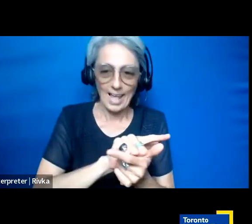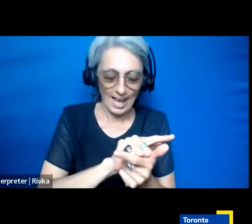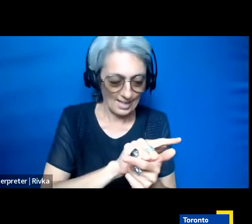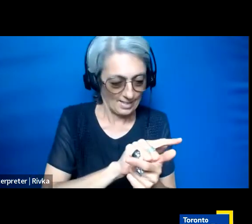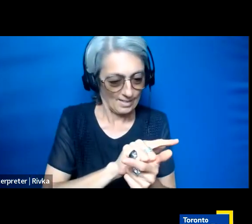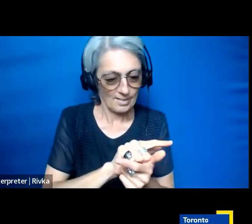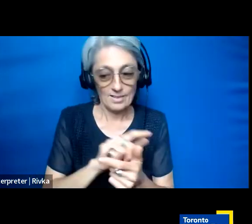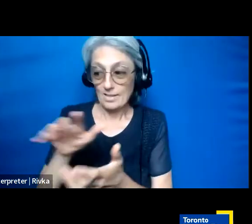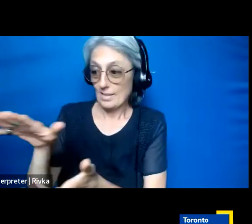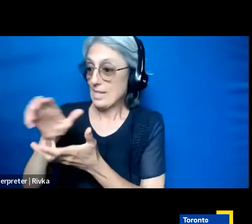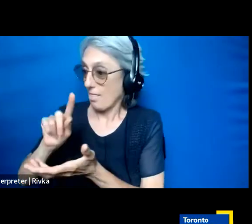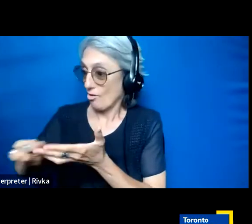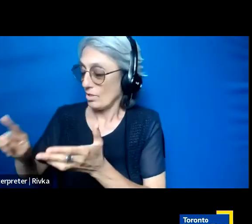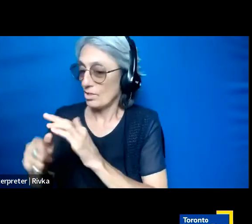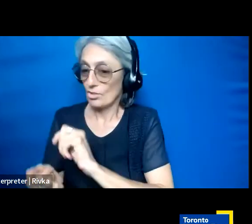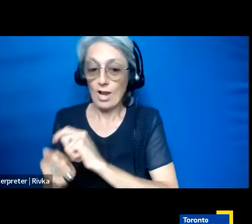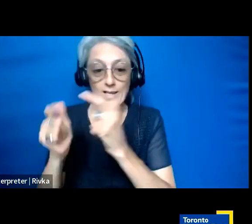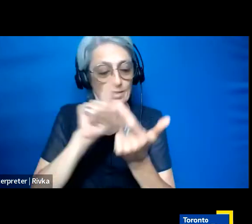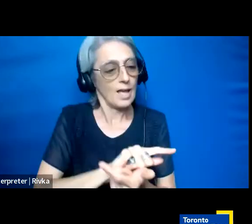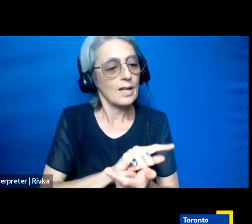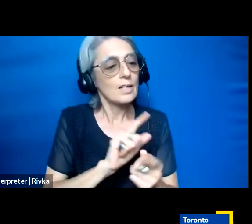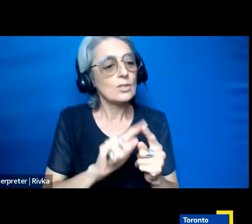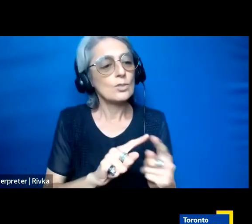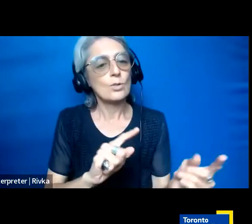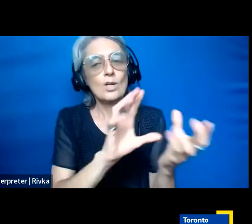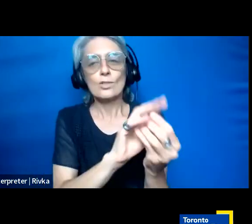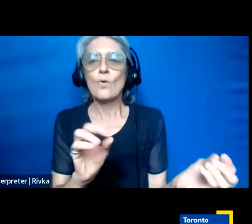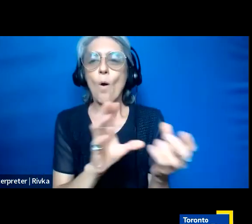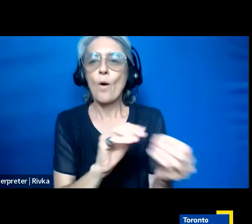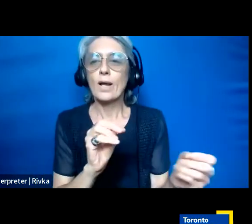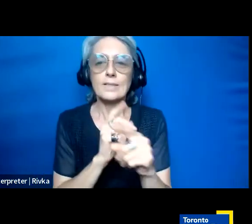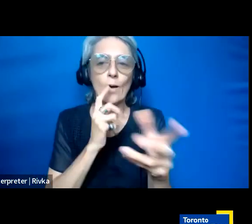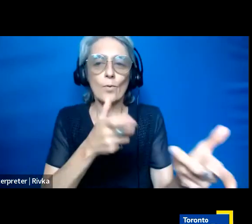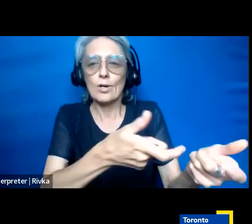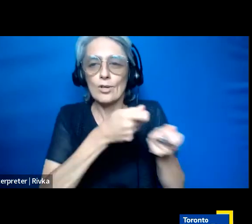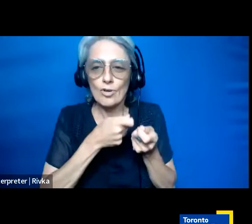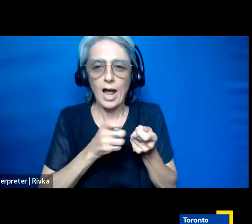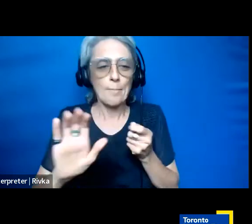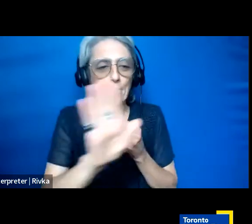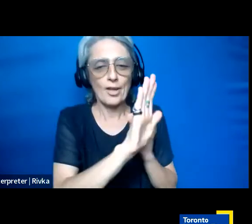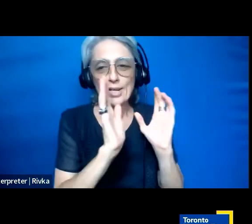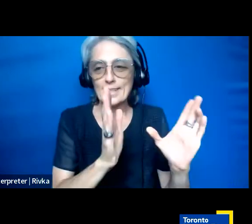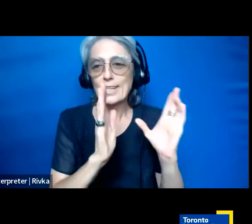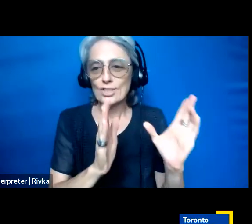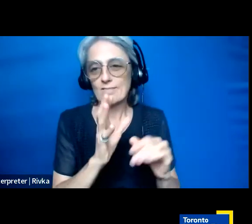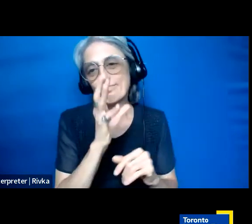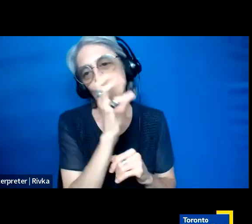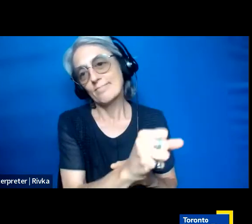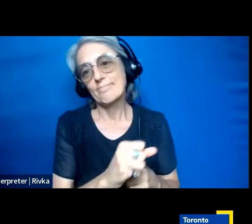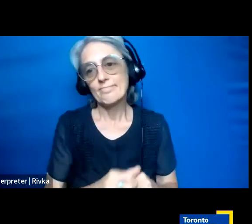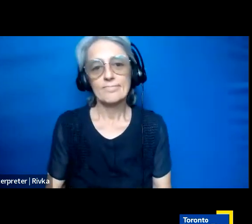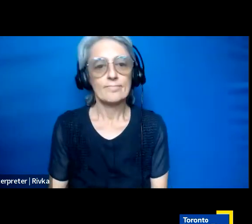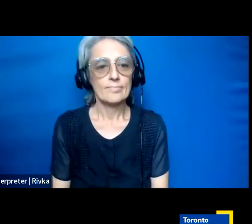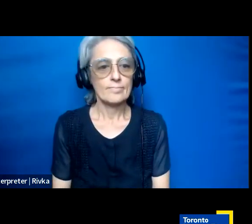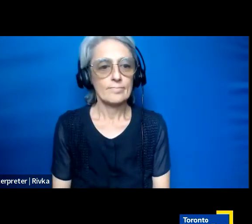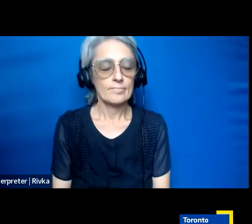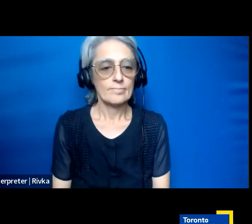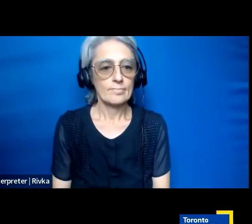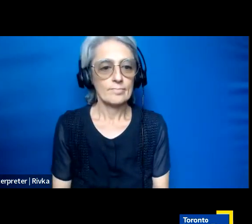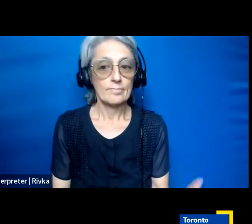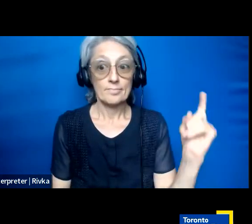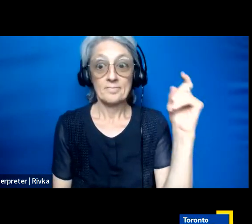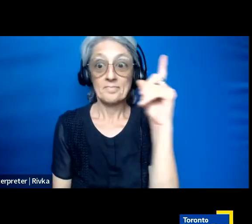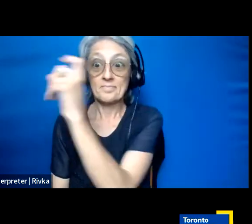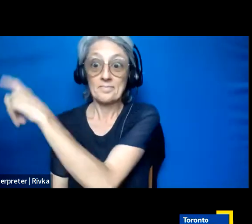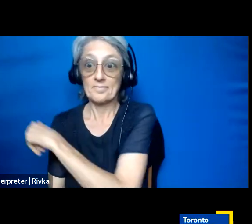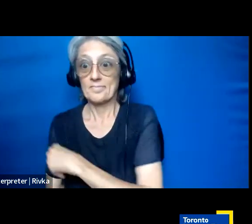into compelling stories that will grab attention. Thanks. So from here, I see